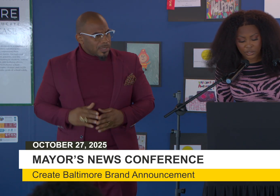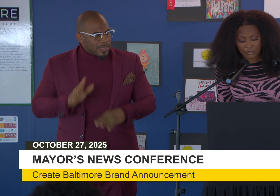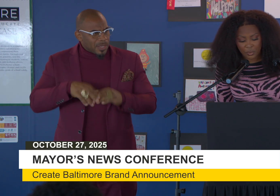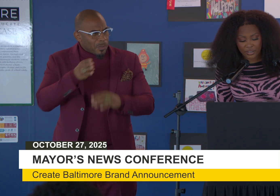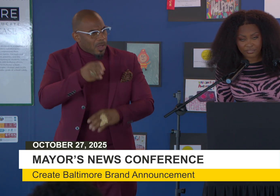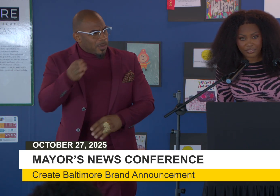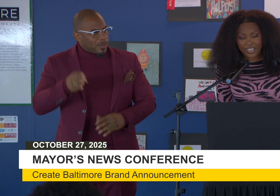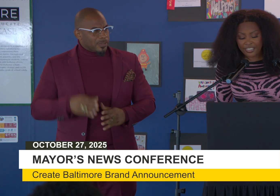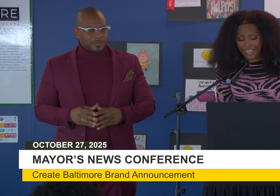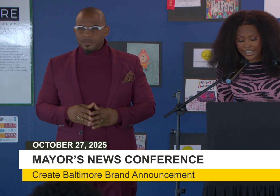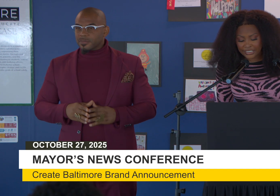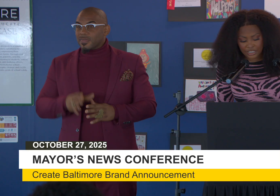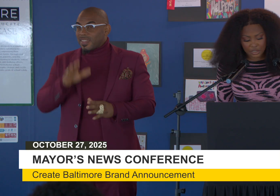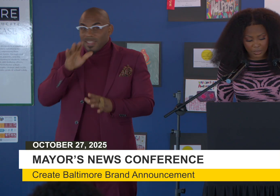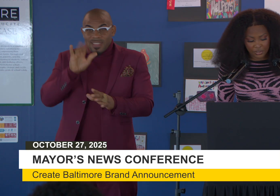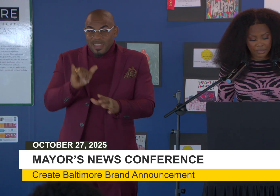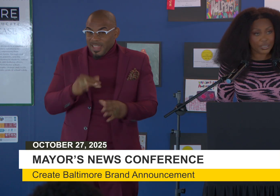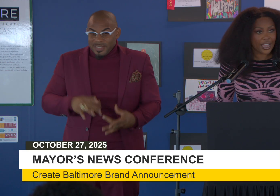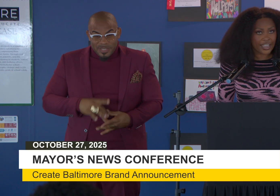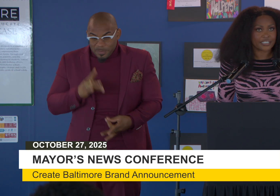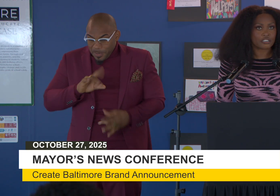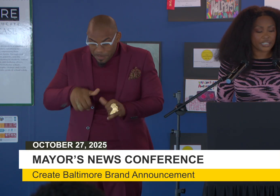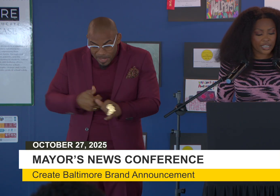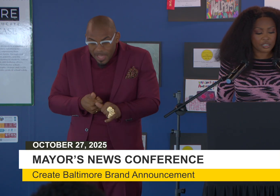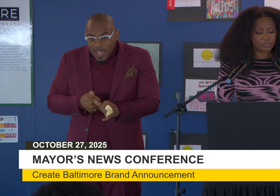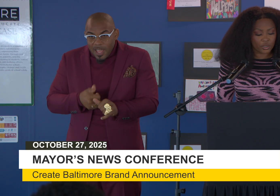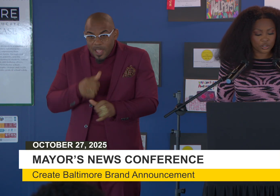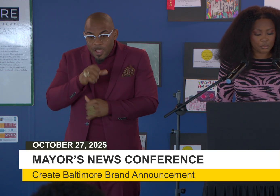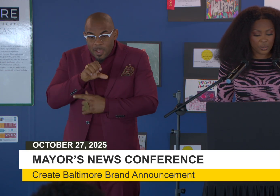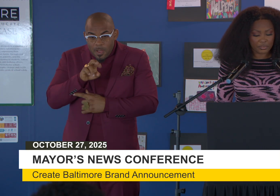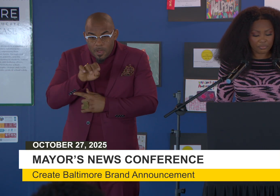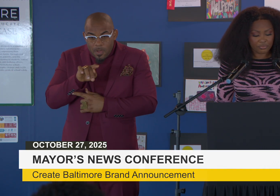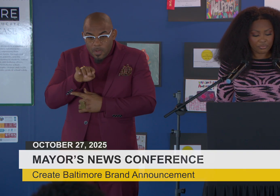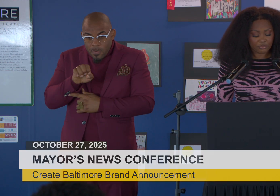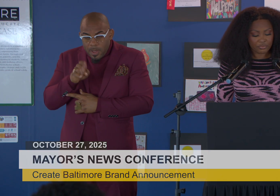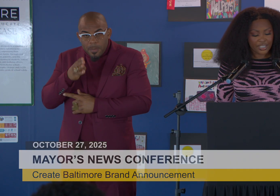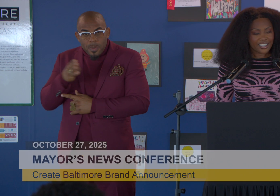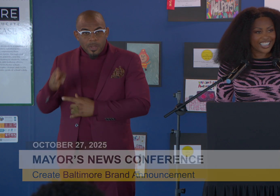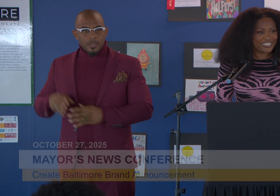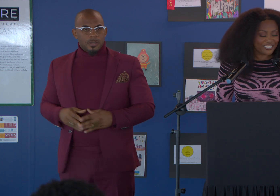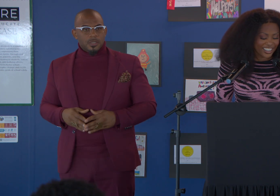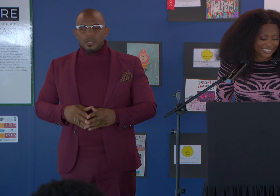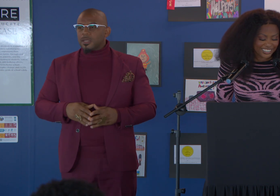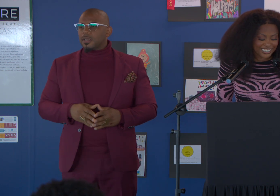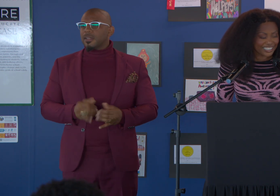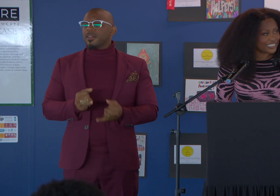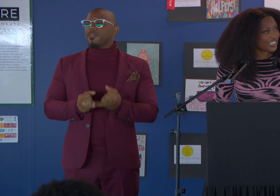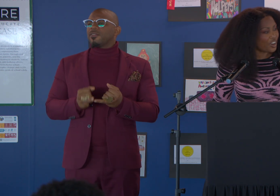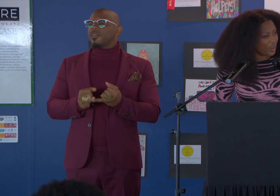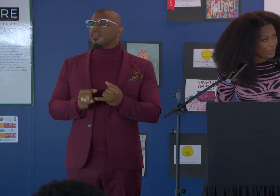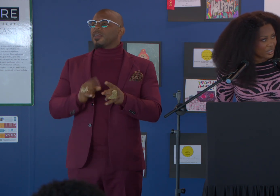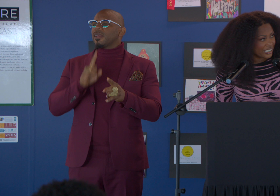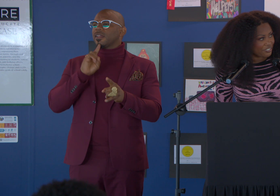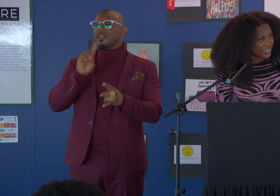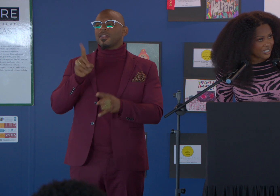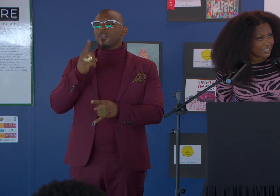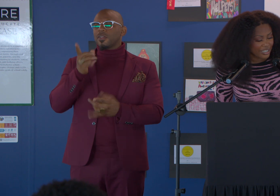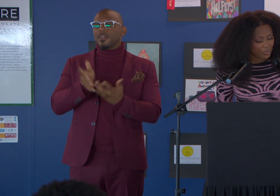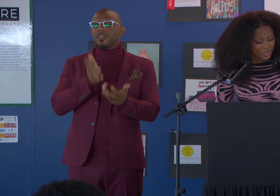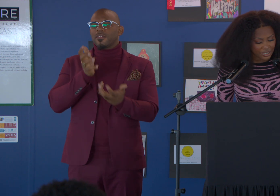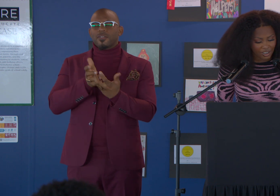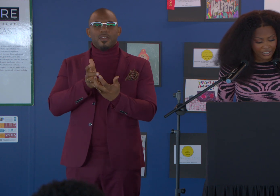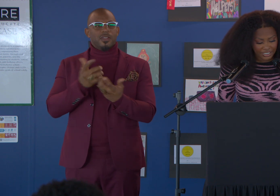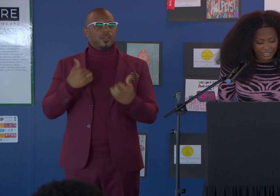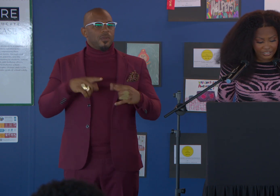than Baltimore." That is the spirit behind Create Baltimore. And finally, it is only fitting